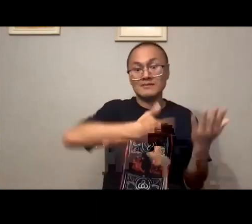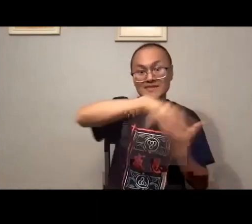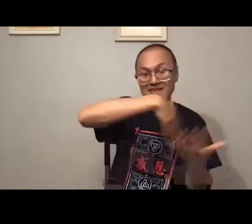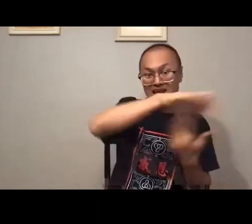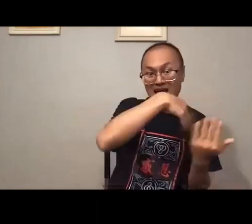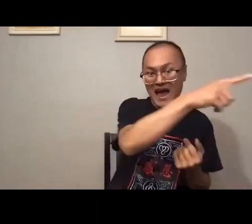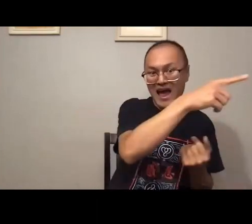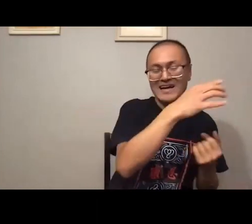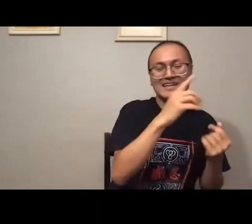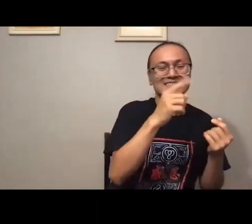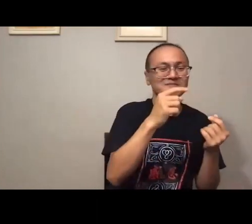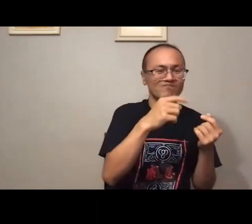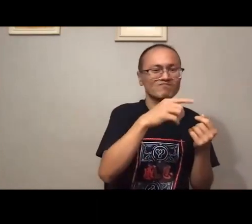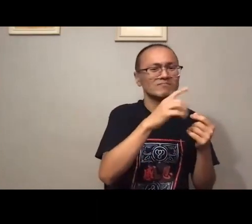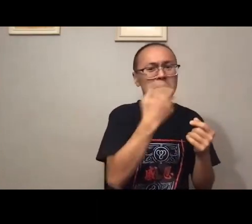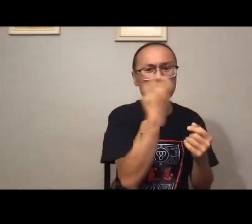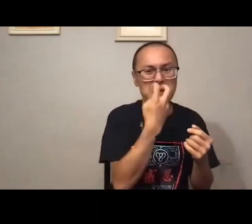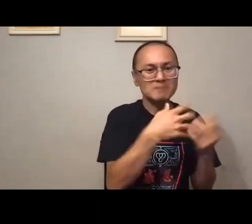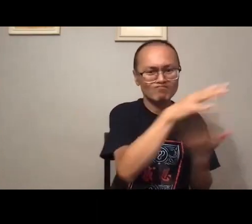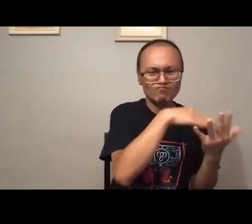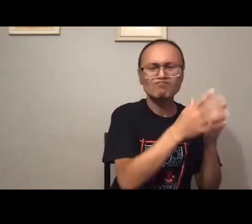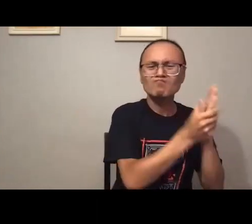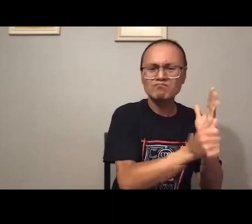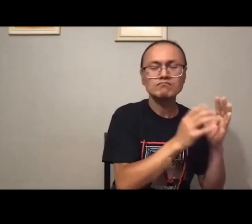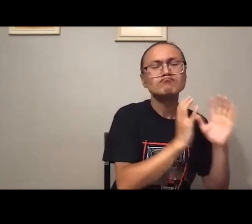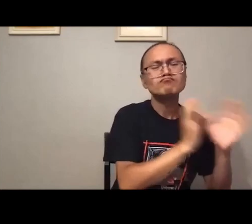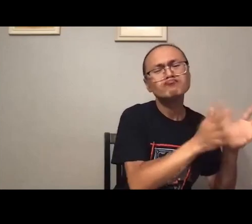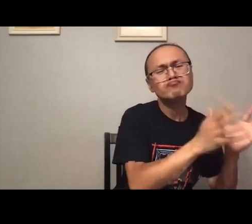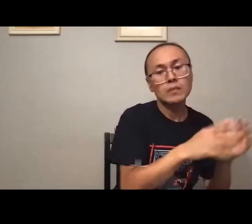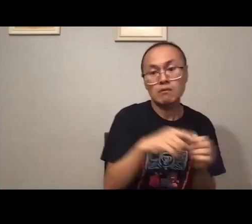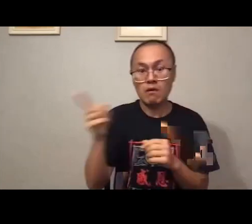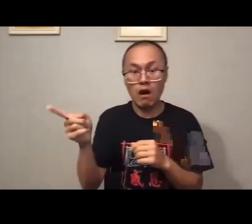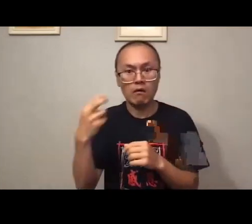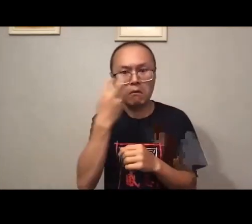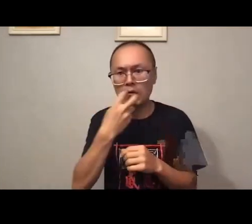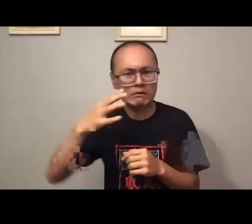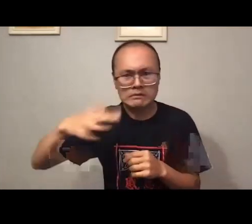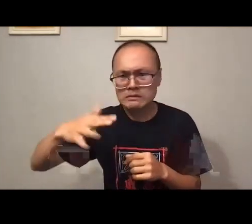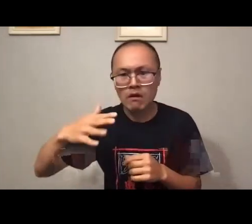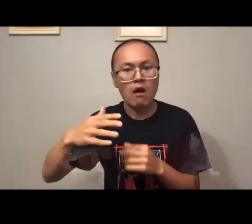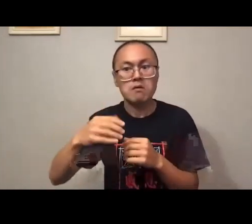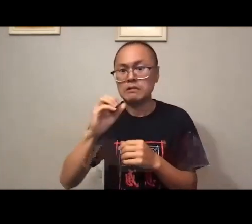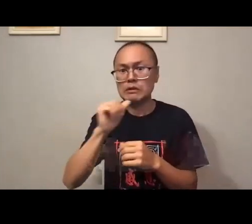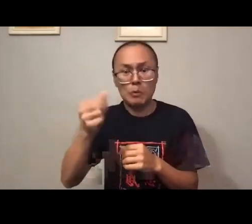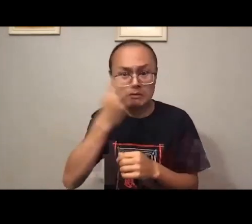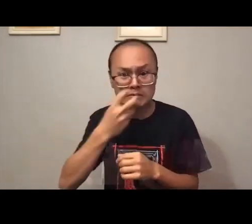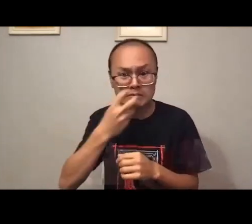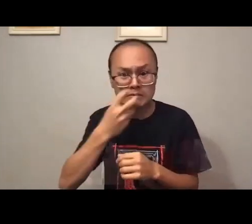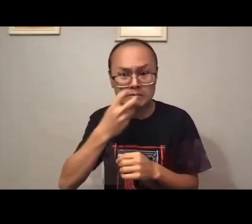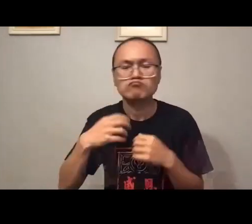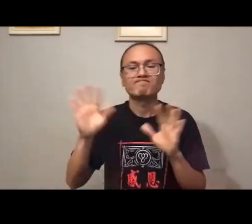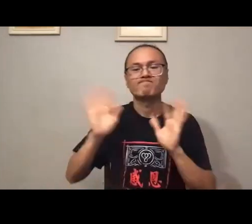me to be able to use speech without a hearing aid. I was able to socialize okay, but